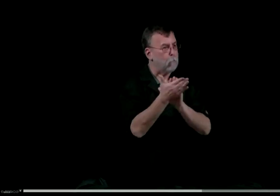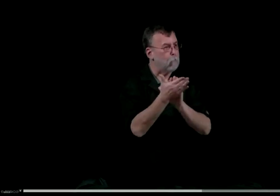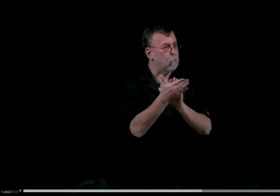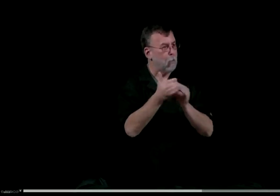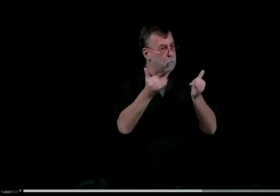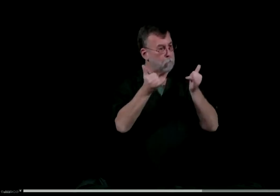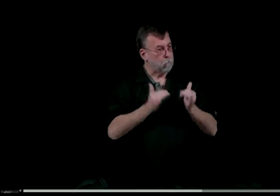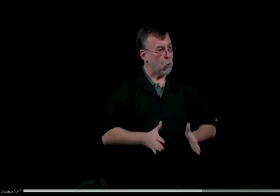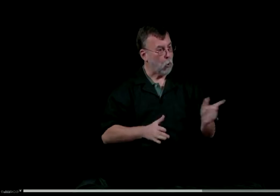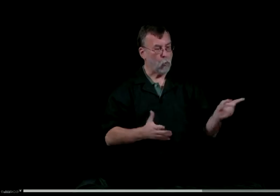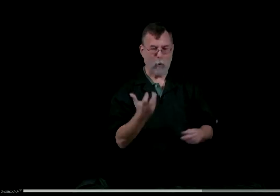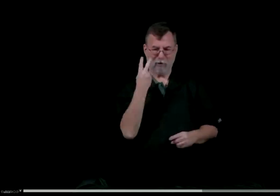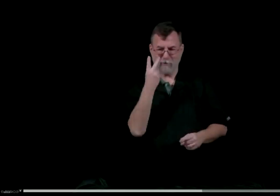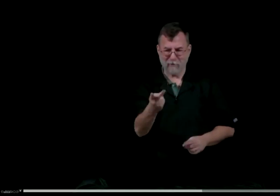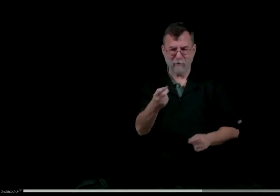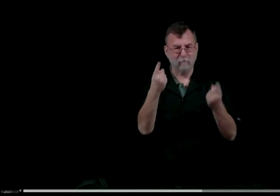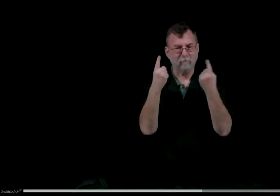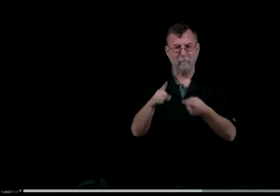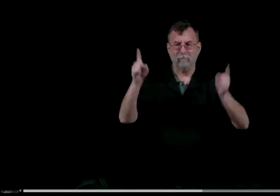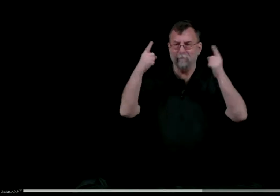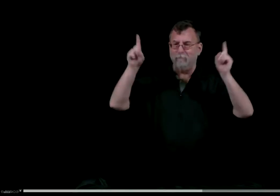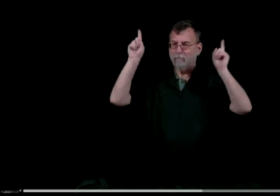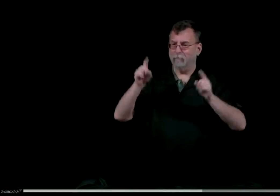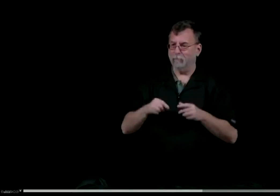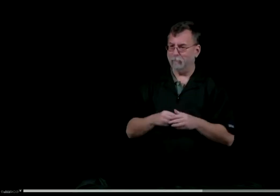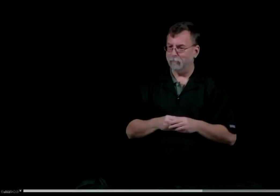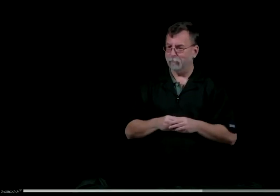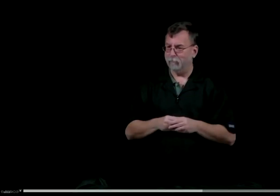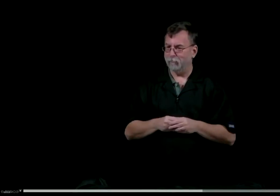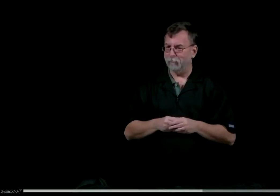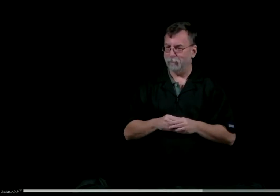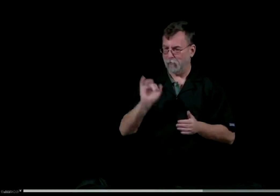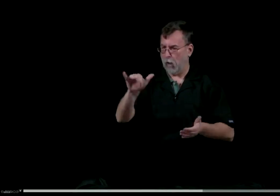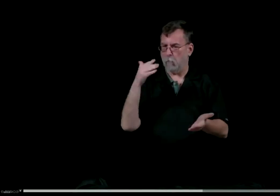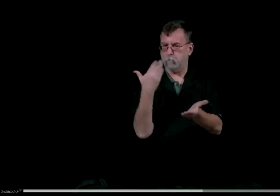so that that training will help you be the person that you want to be.